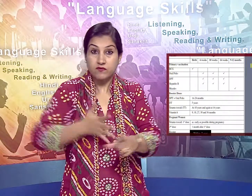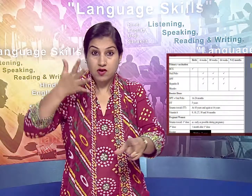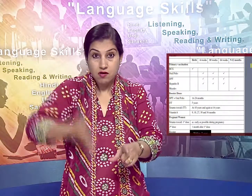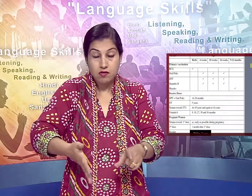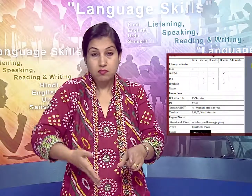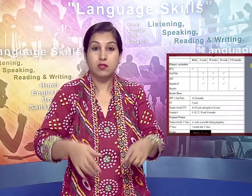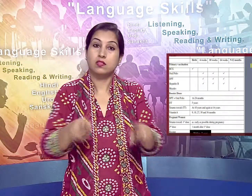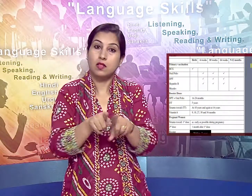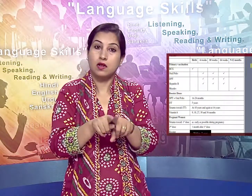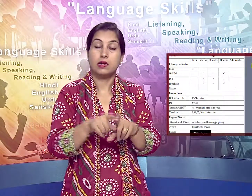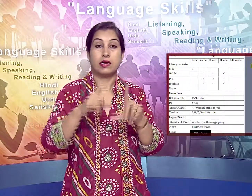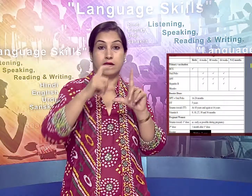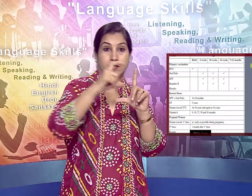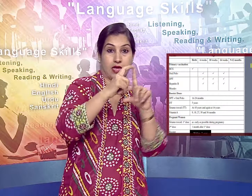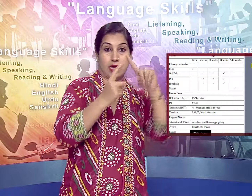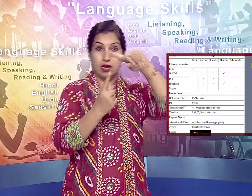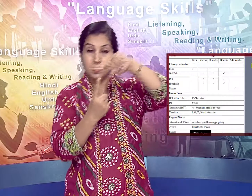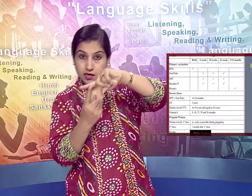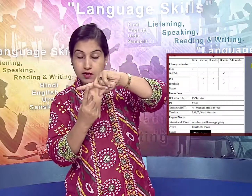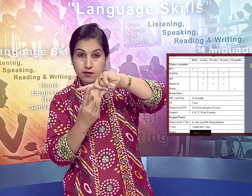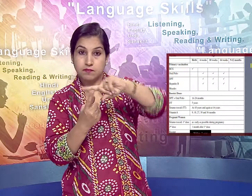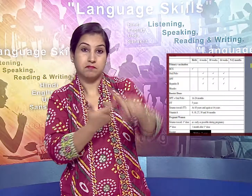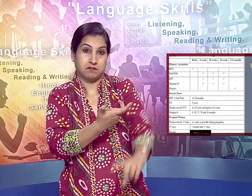years old, DT